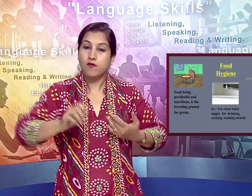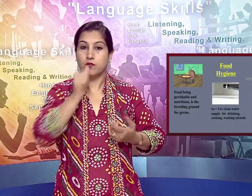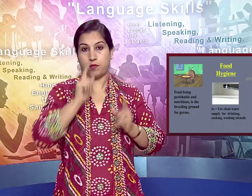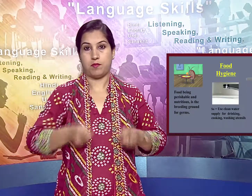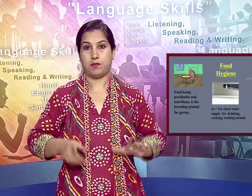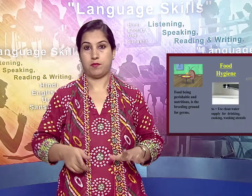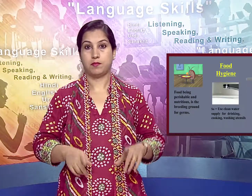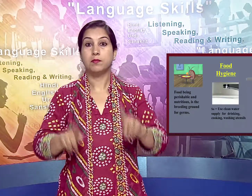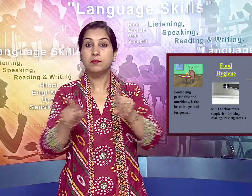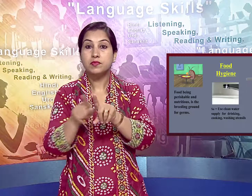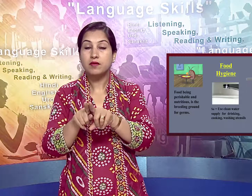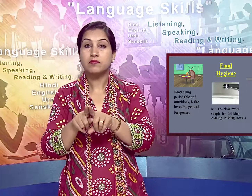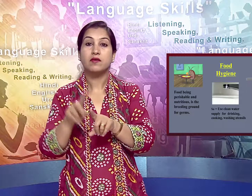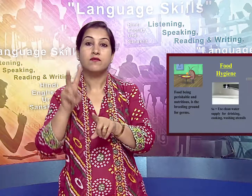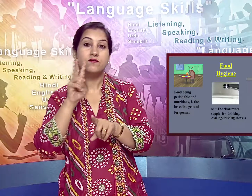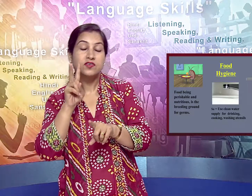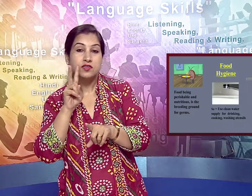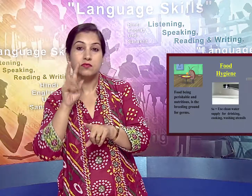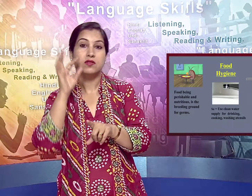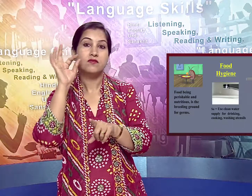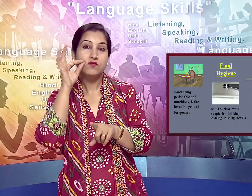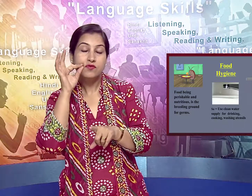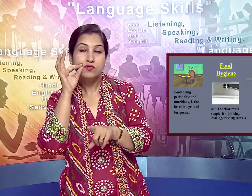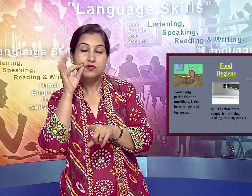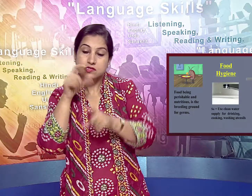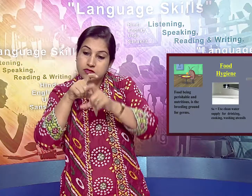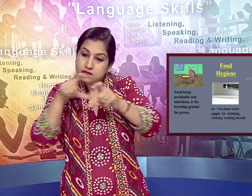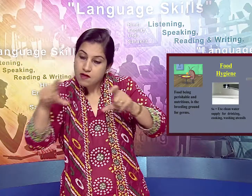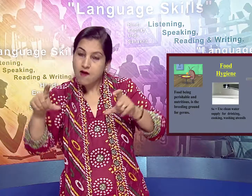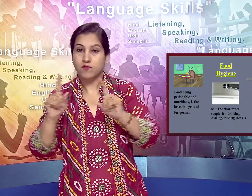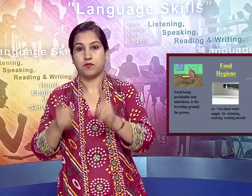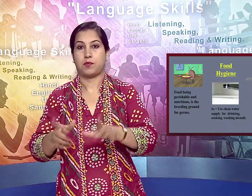also wash fruits and vegetables in clean water.